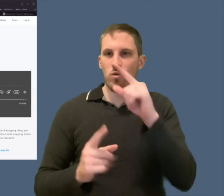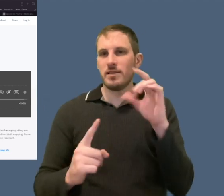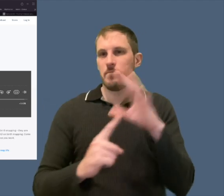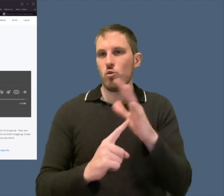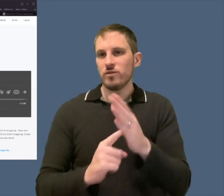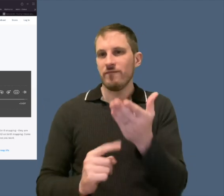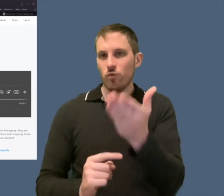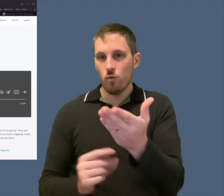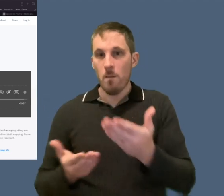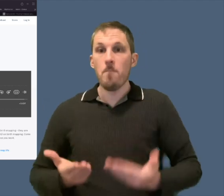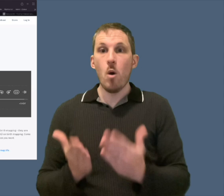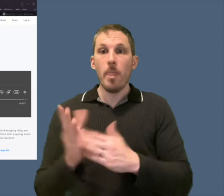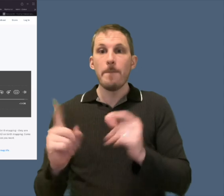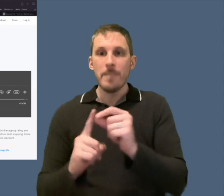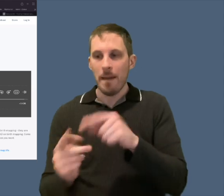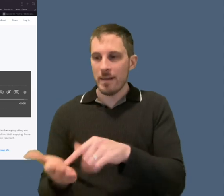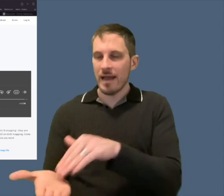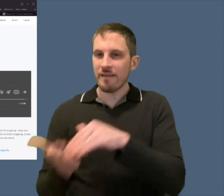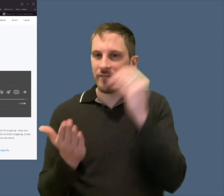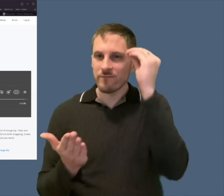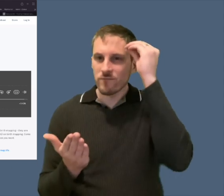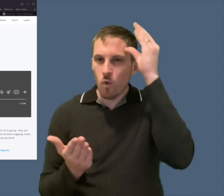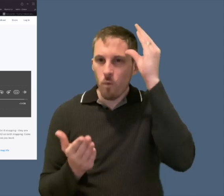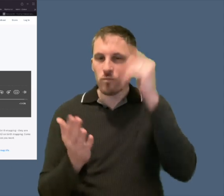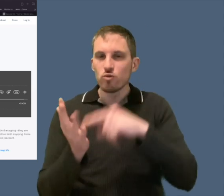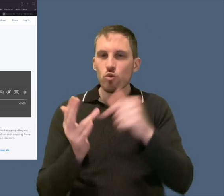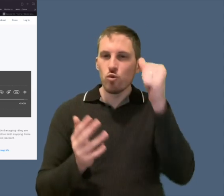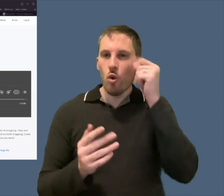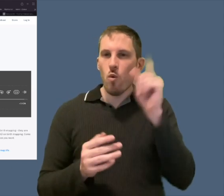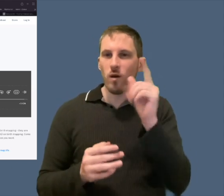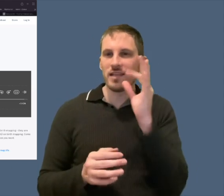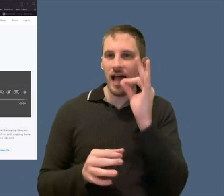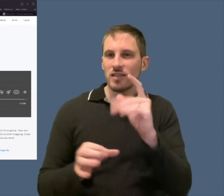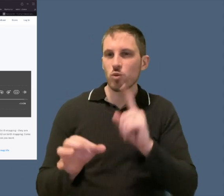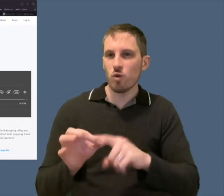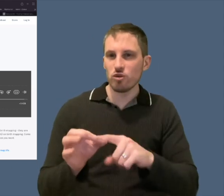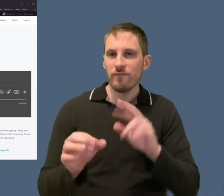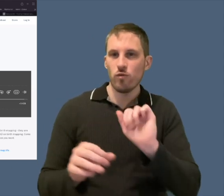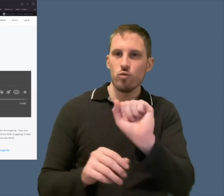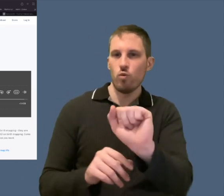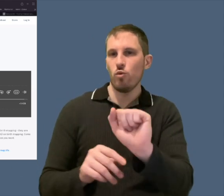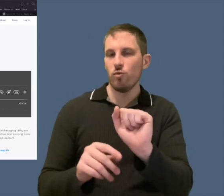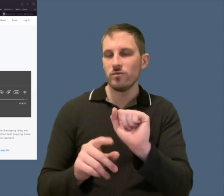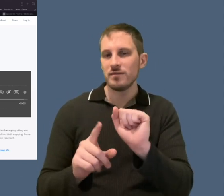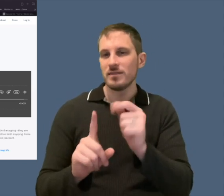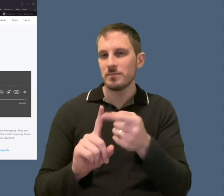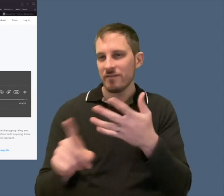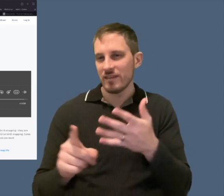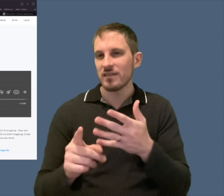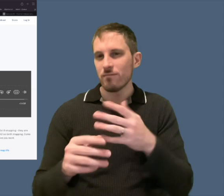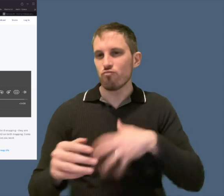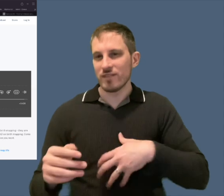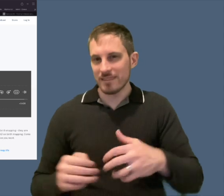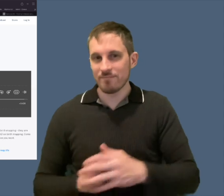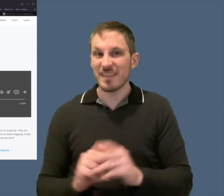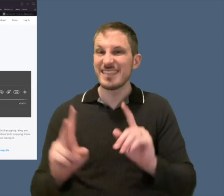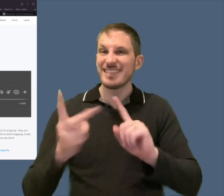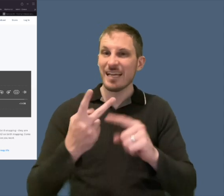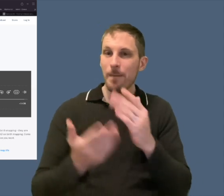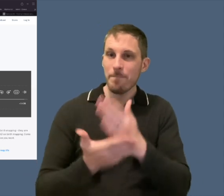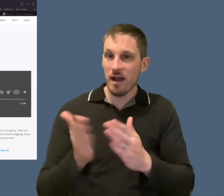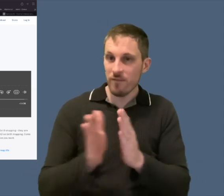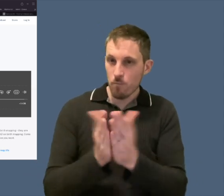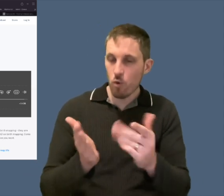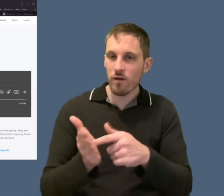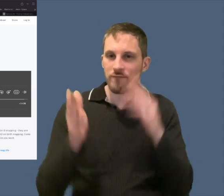map allows them to ask the questions they need to ask for that particular pregnancy. So the second part of the book focuses on what they need to do